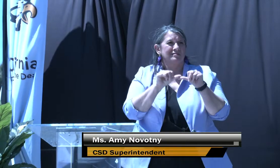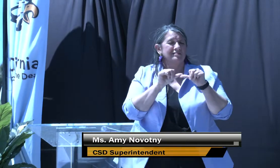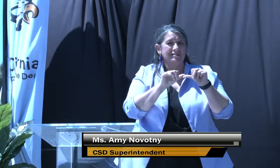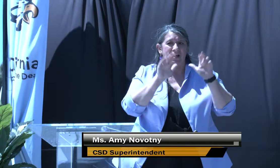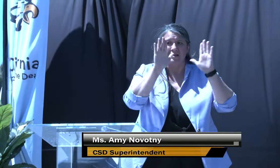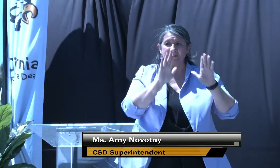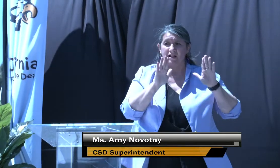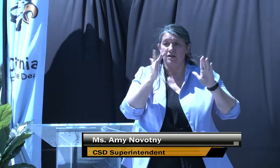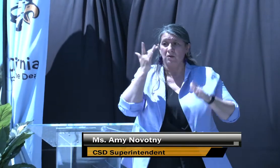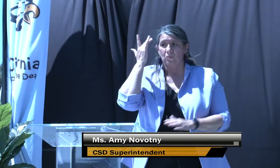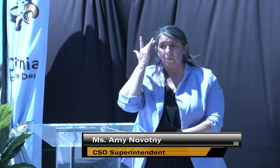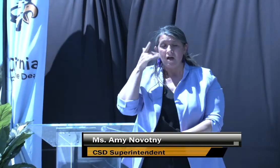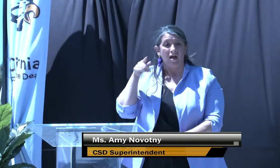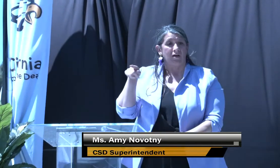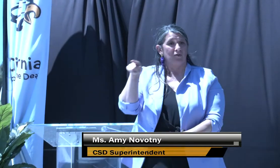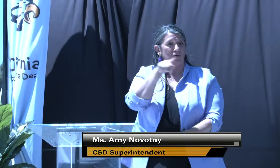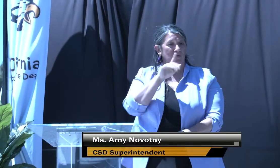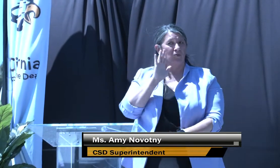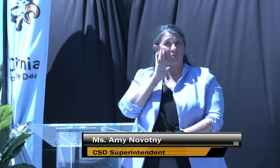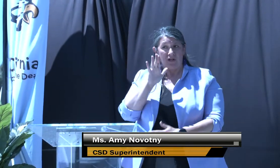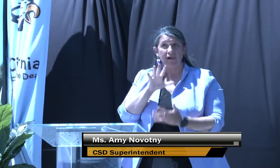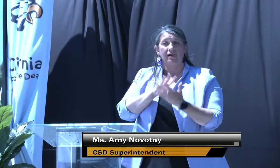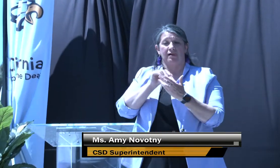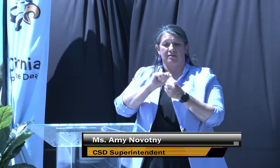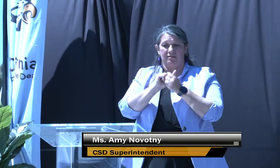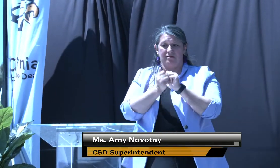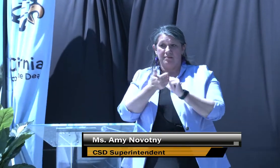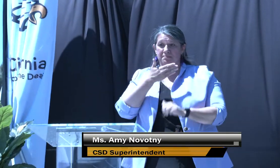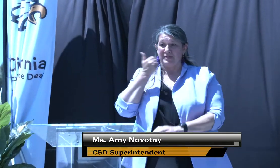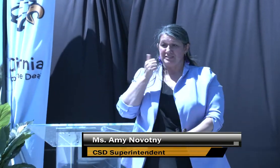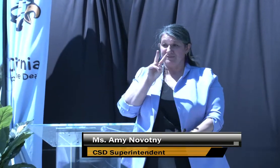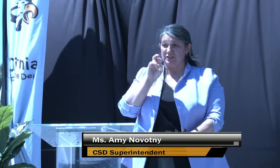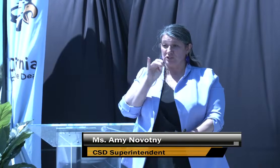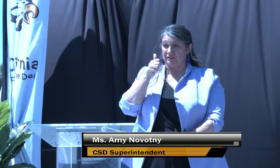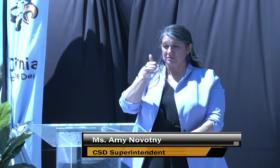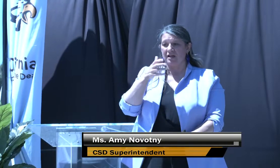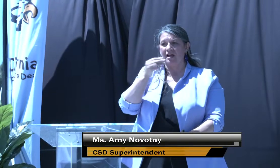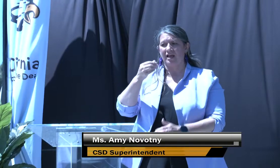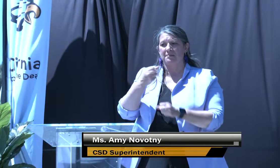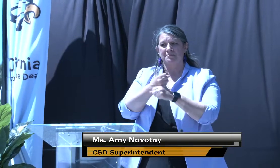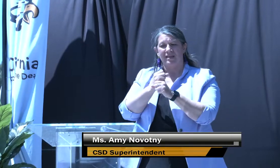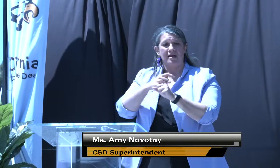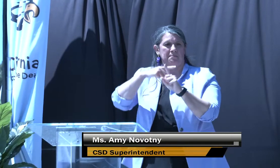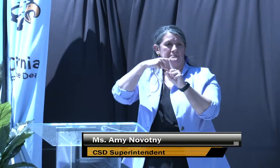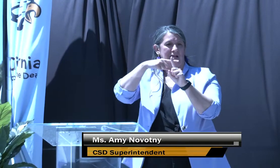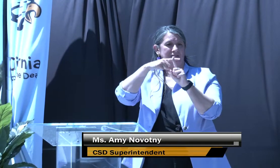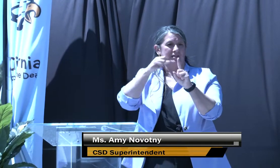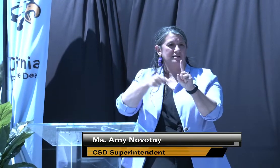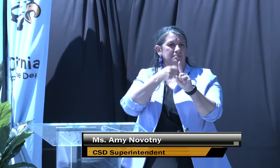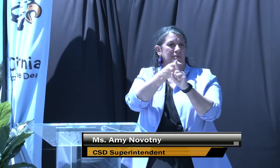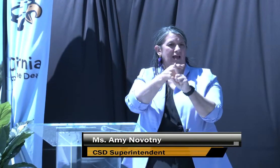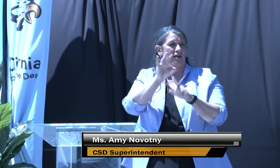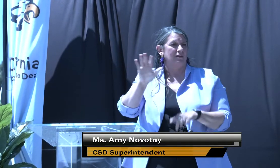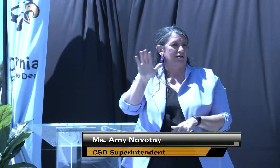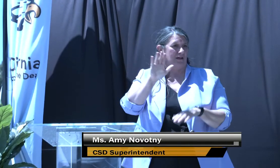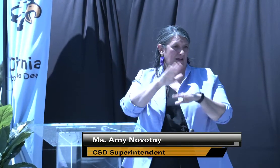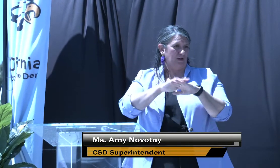And why is that journey into excellence significant? Because you will become the best version of